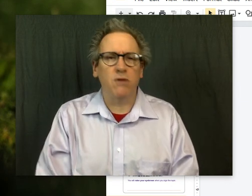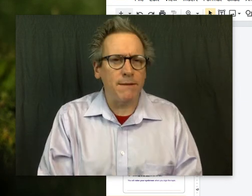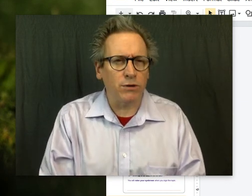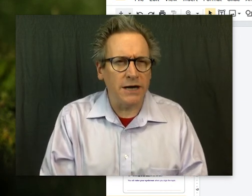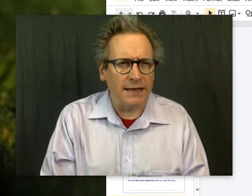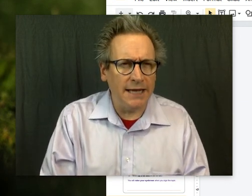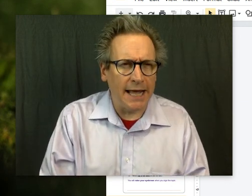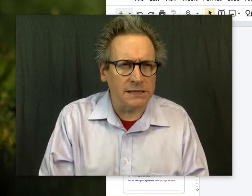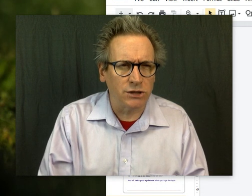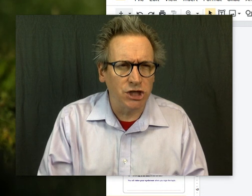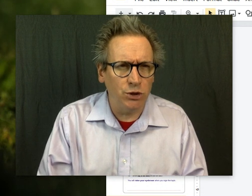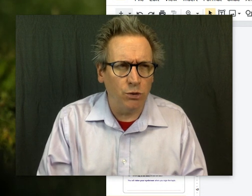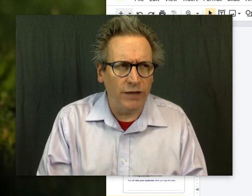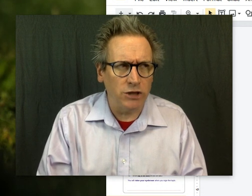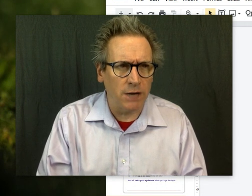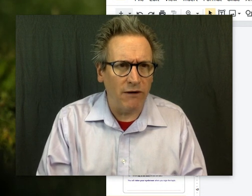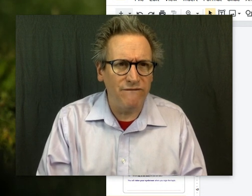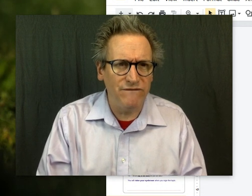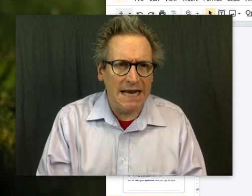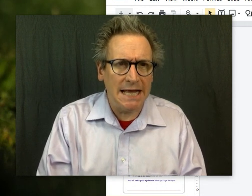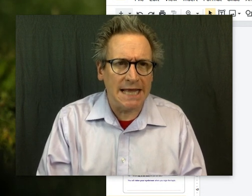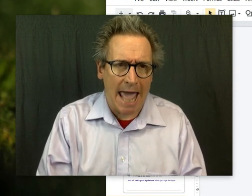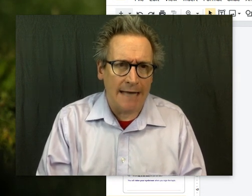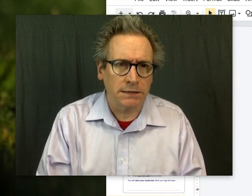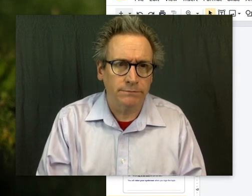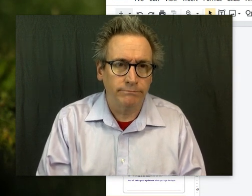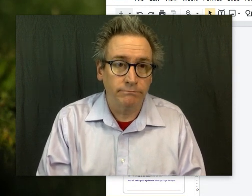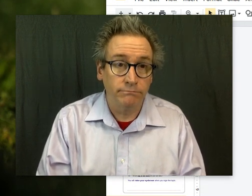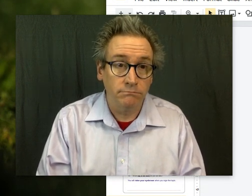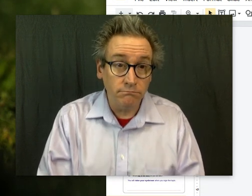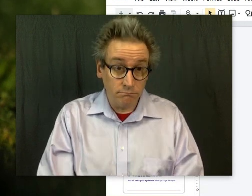If you remember in, I think, ASL2, they talk about feeding the cat.